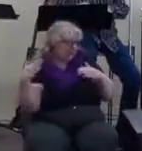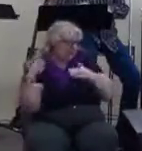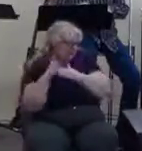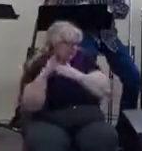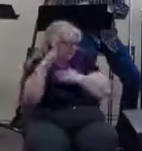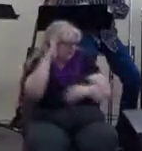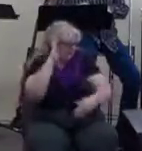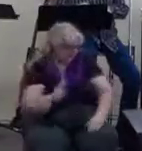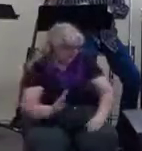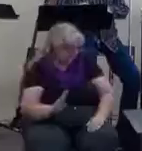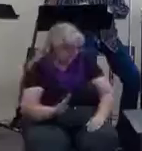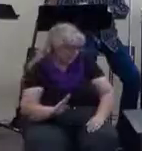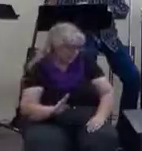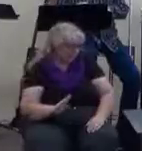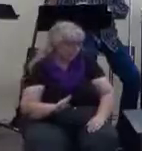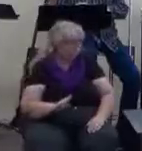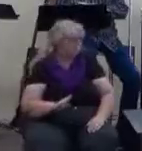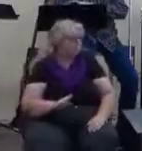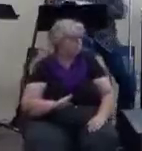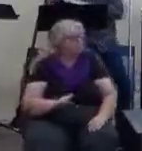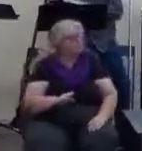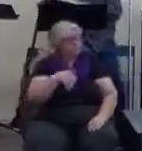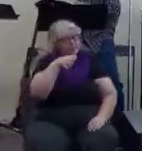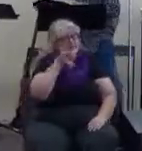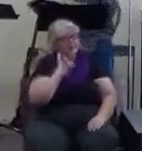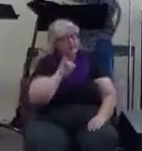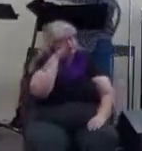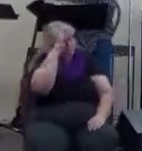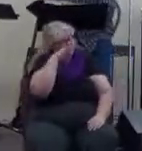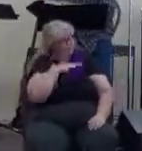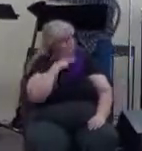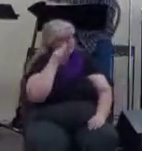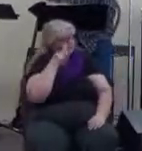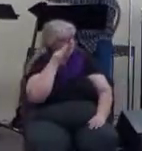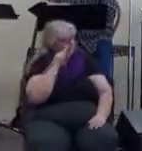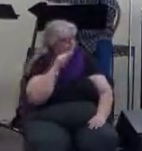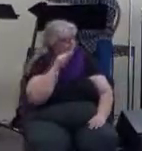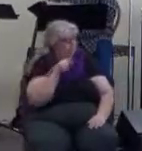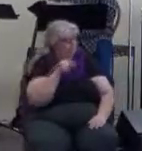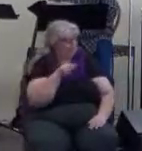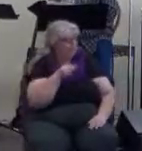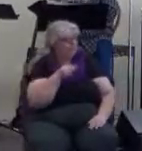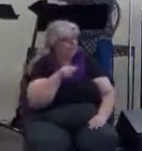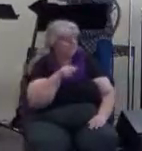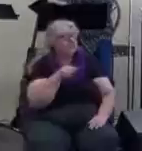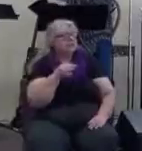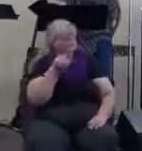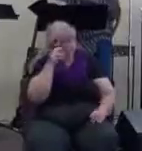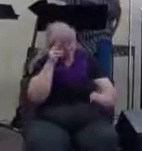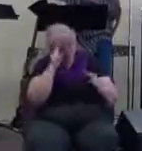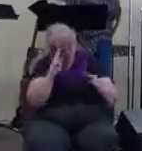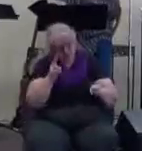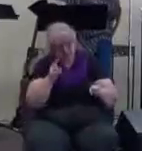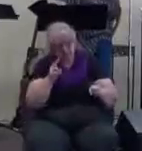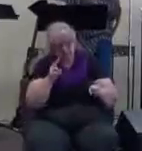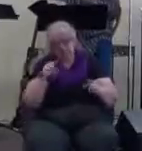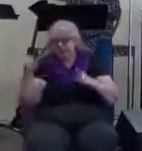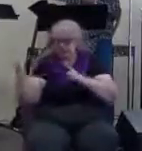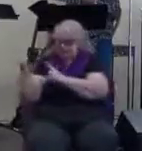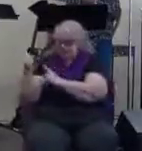His speech persuaded them. They called the apostles in and had them fall. Then they ordered them not to speak